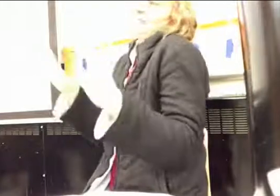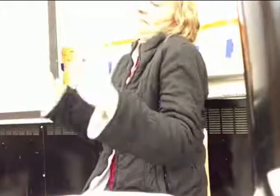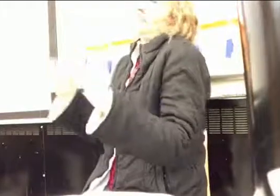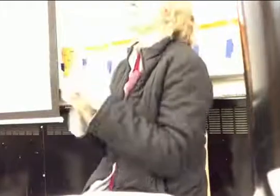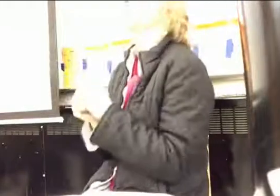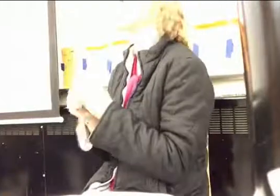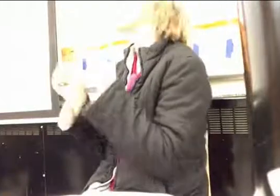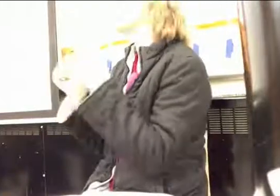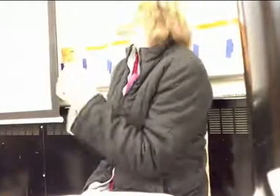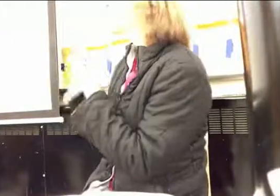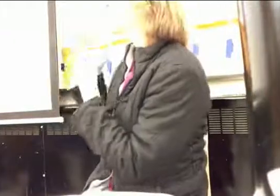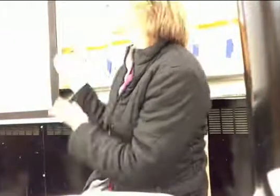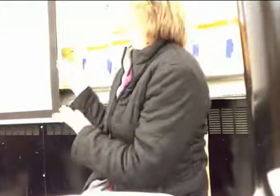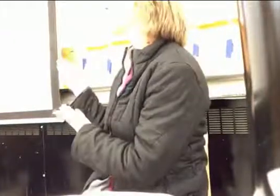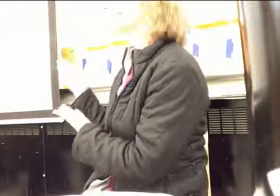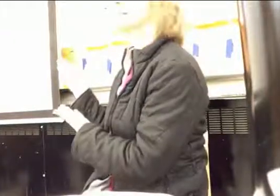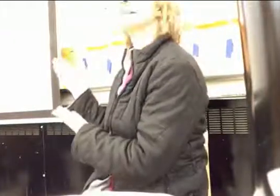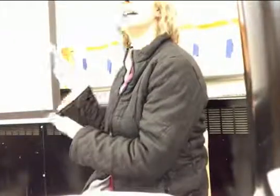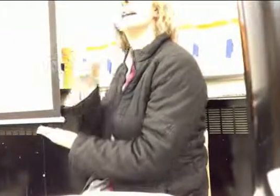these... Hey, guys.